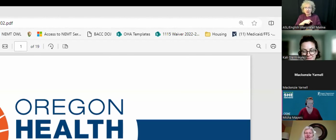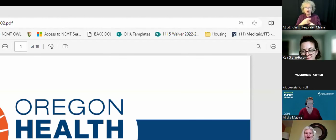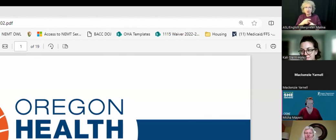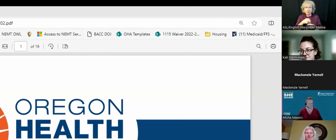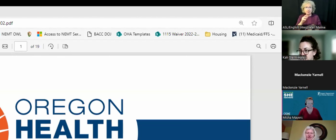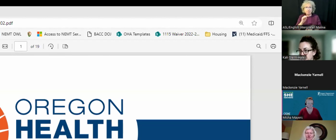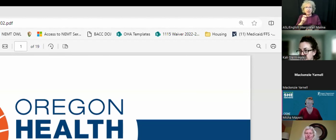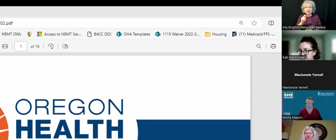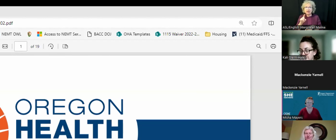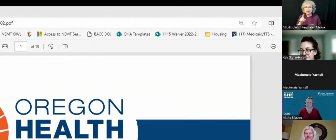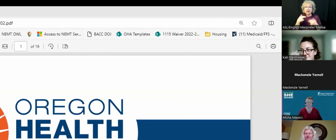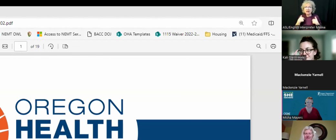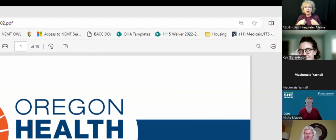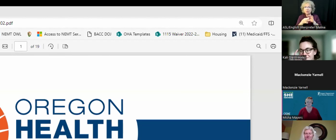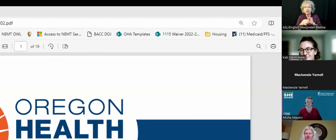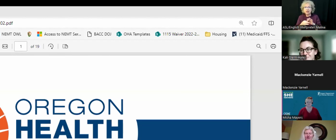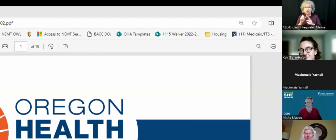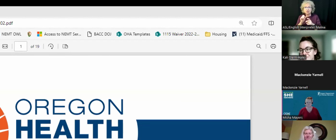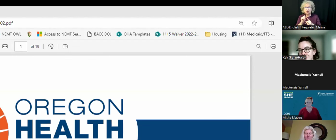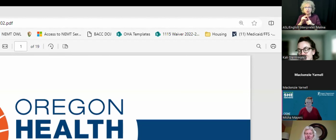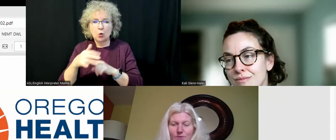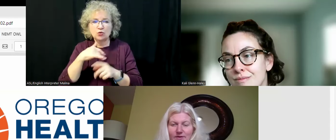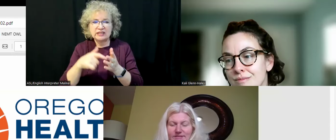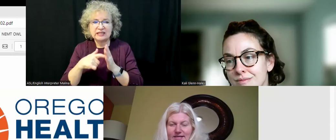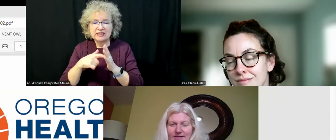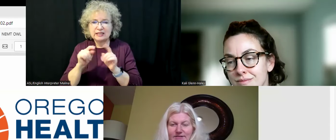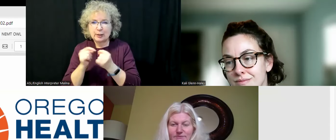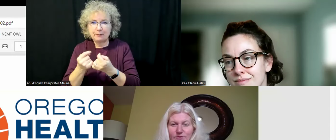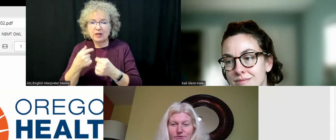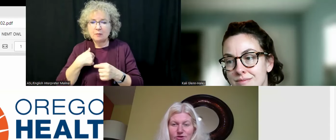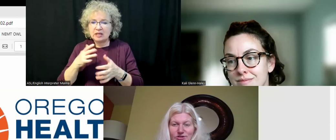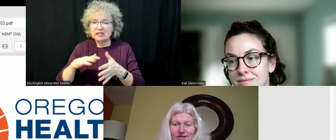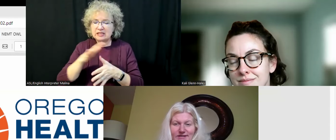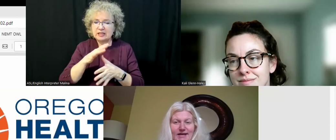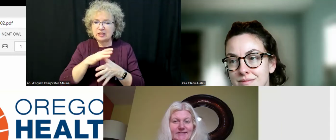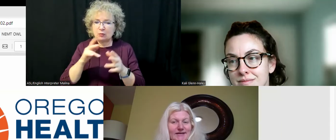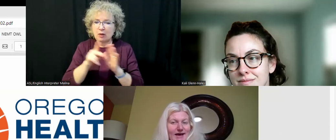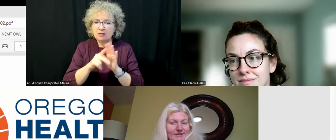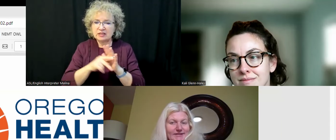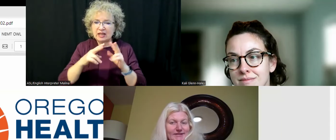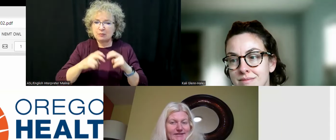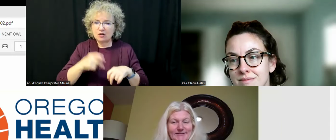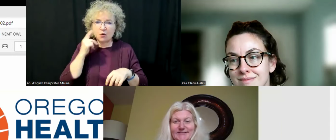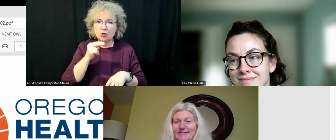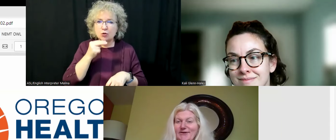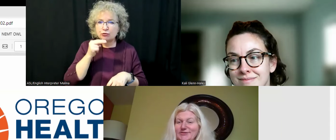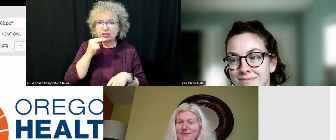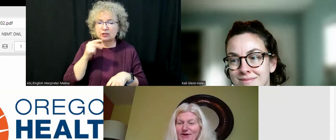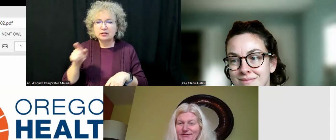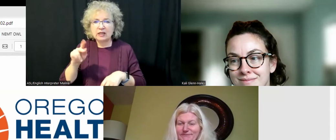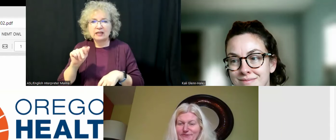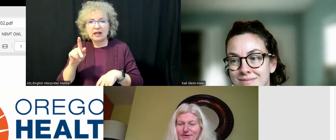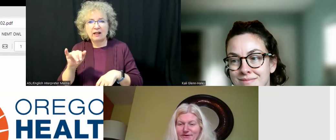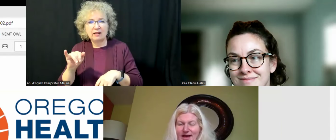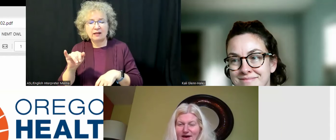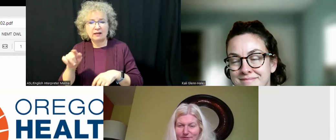Medicaid health related social needs team. I'm the senior policy analyst for nutrition and Callie is the counterpart